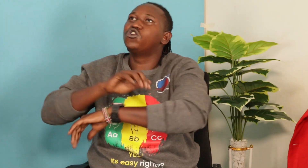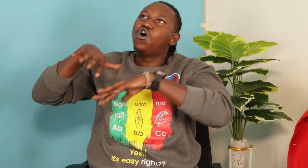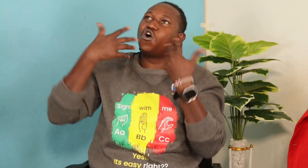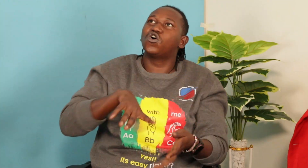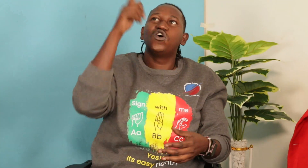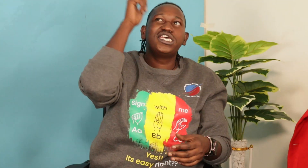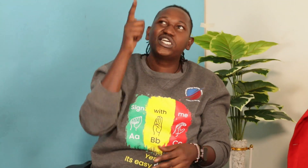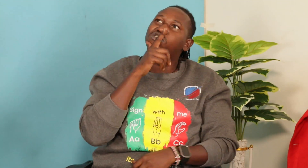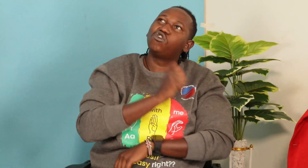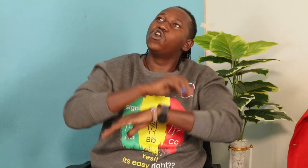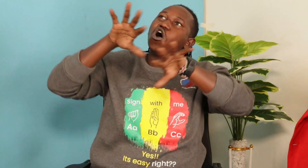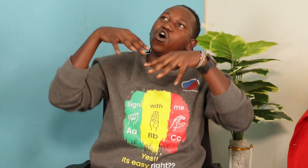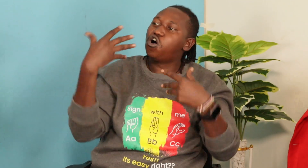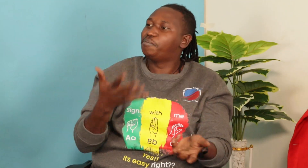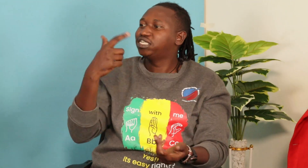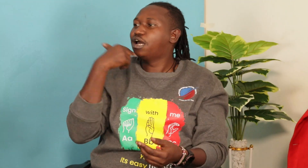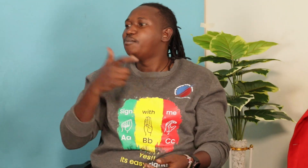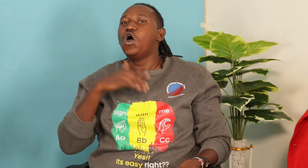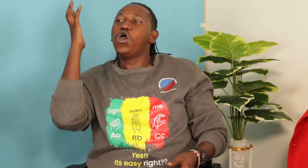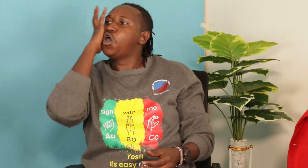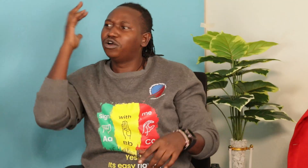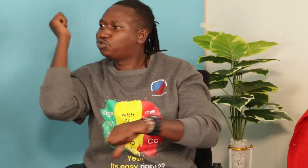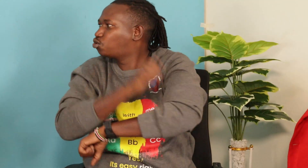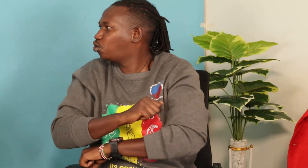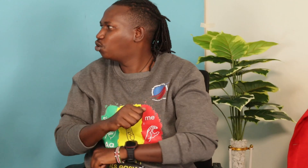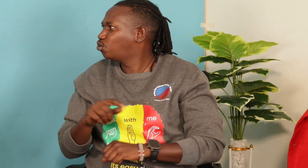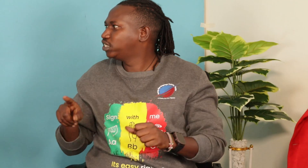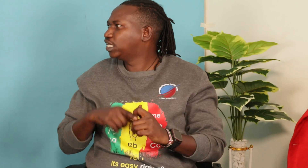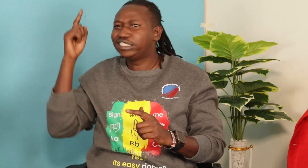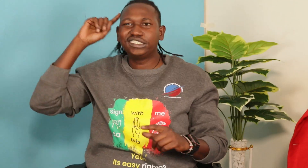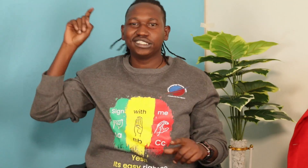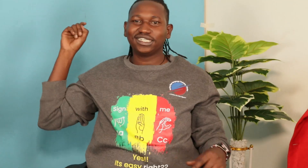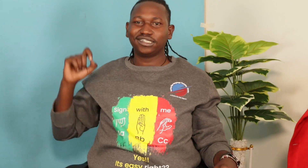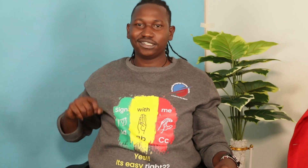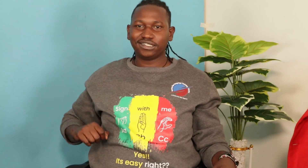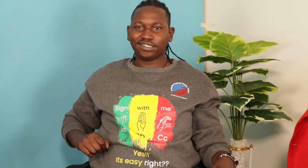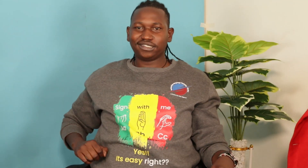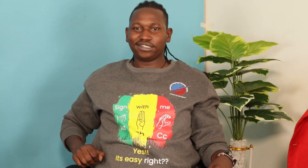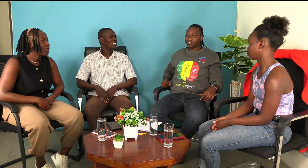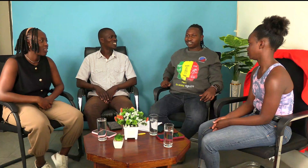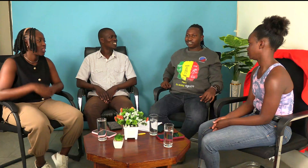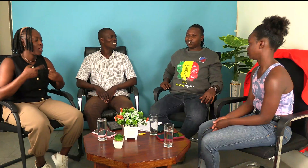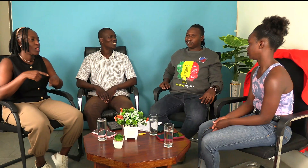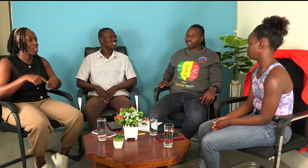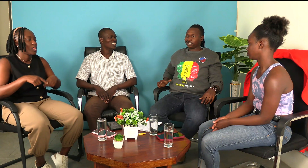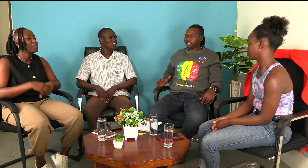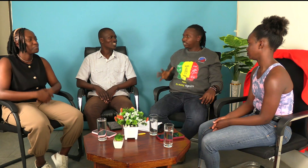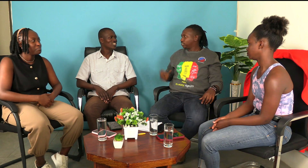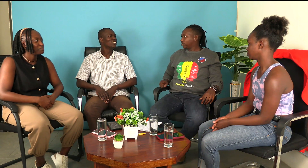right? Maybe the specialist says, I learned from the institute from which Collins teaches, right? Or different other